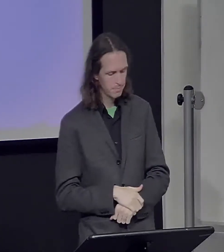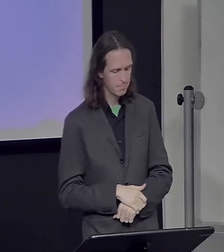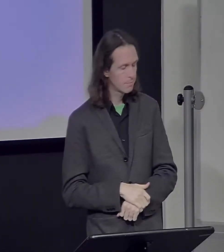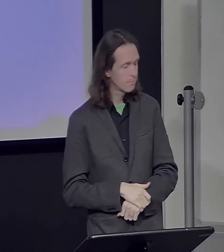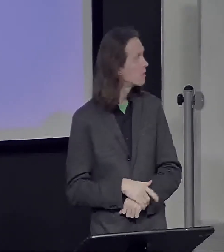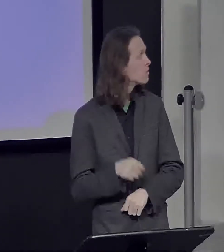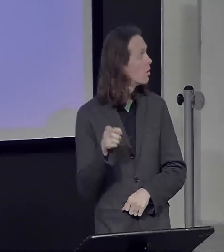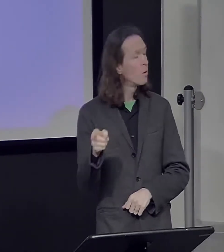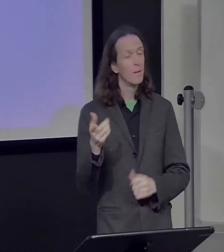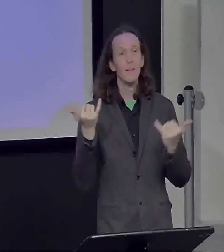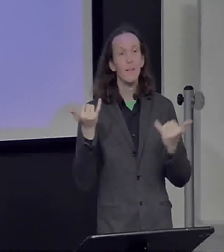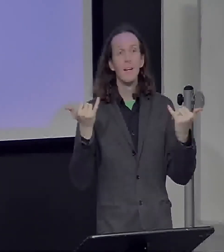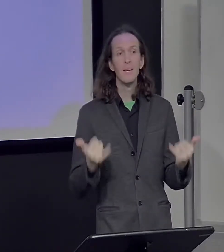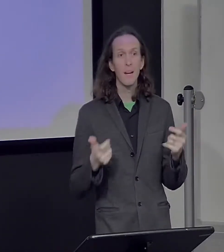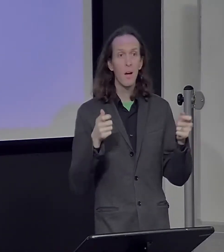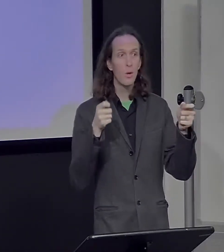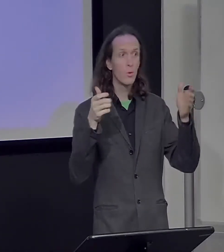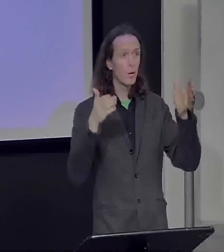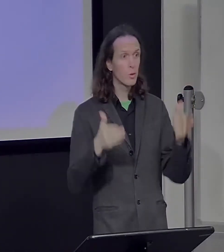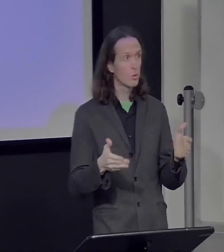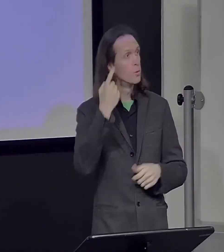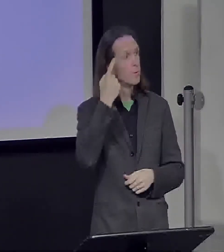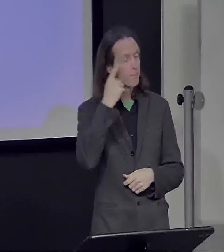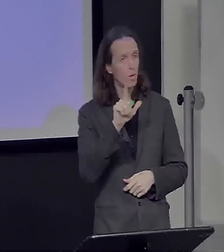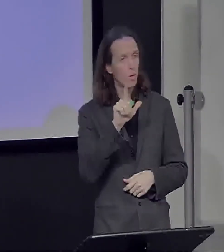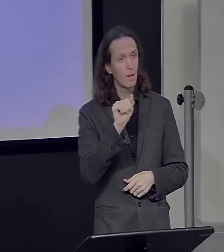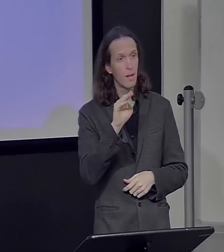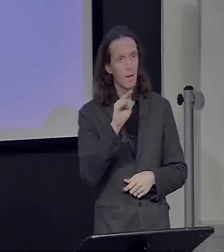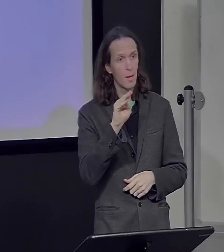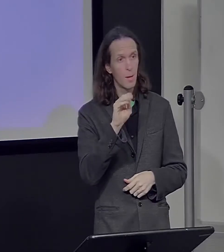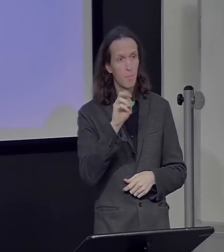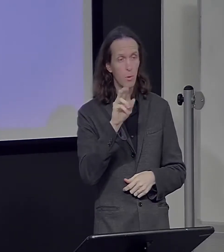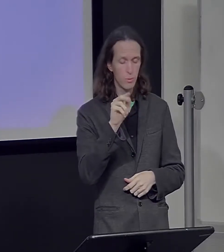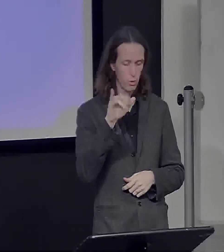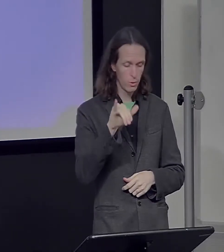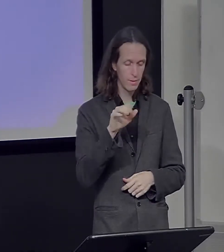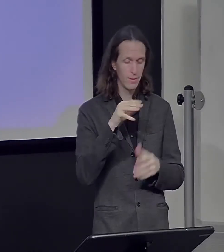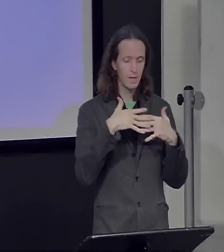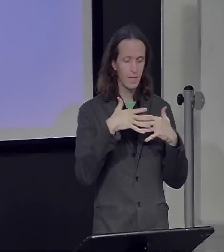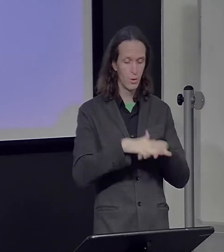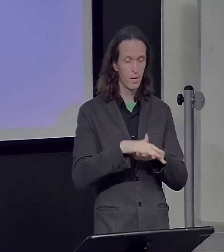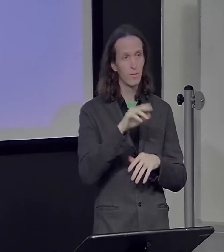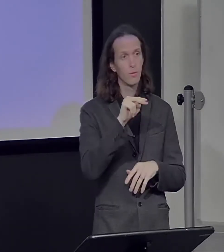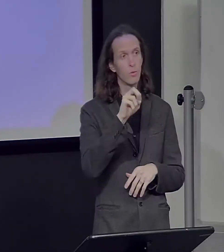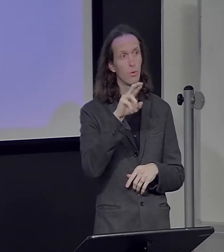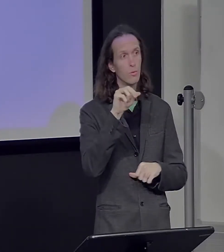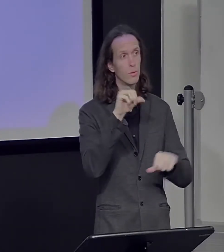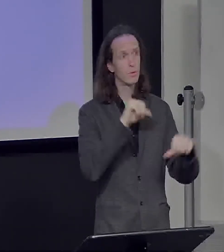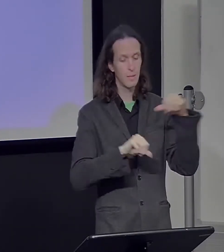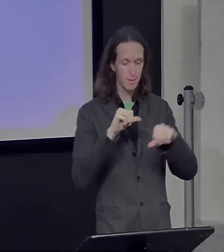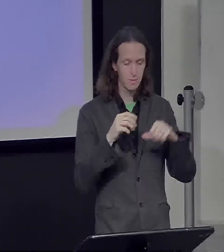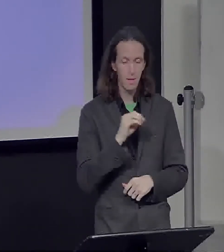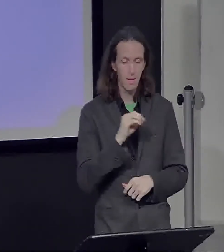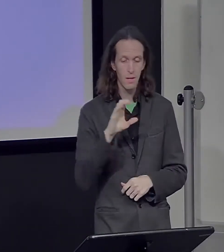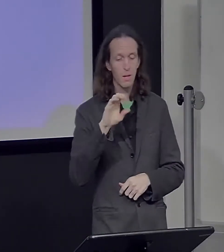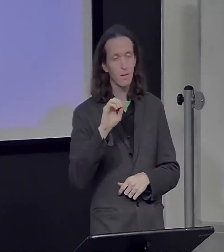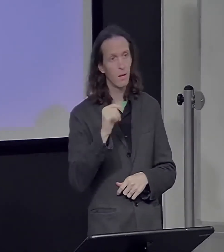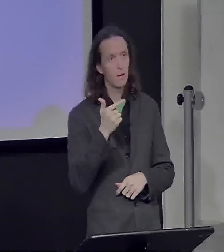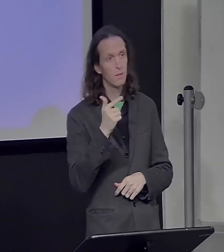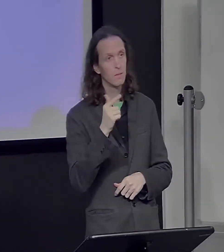and 15 years of experience with functional magnetic resonance imaging, he now directs the Laboratory of